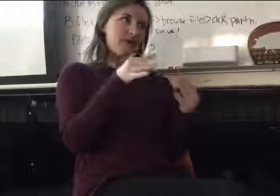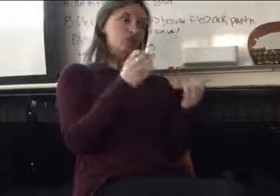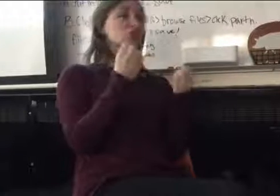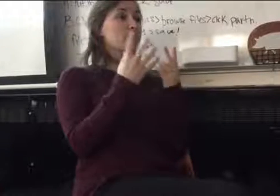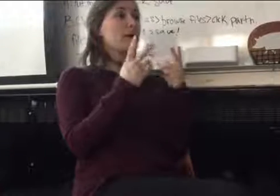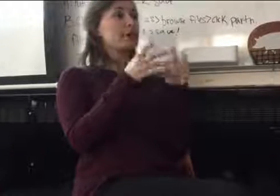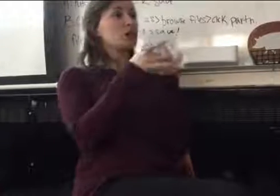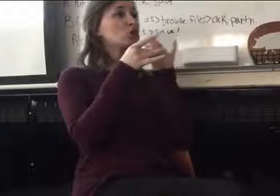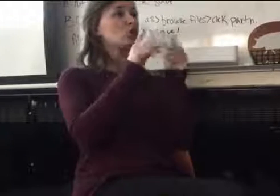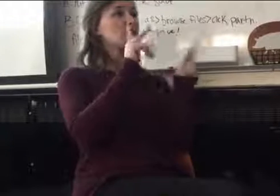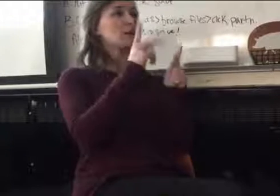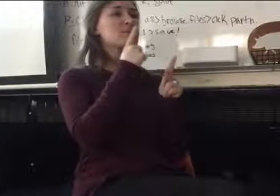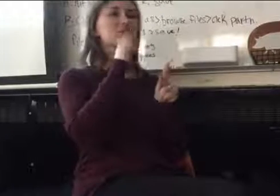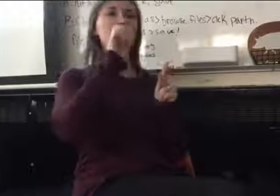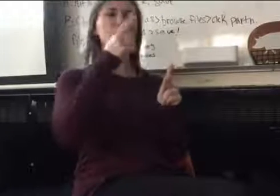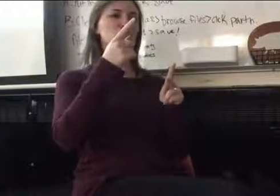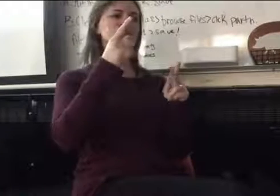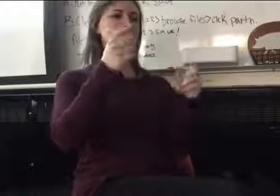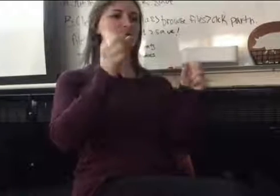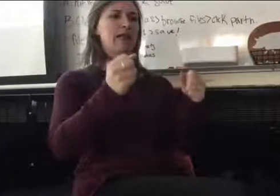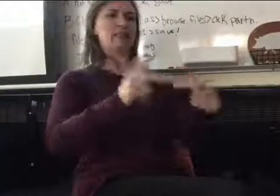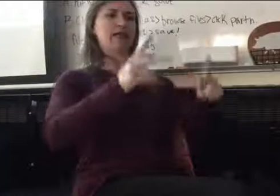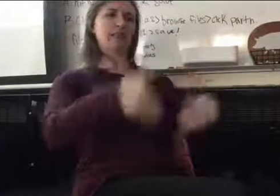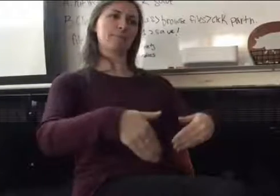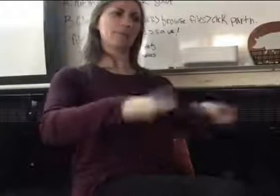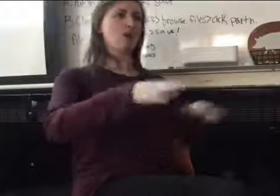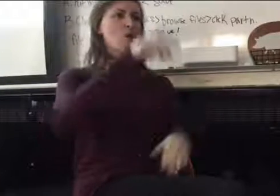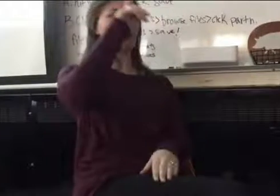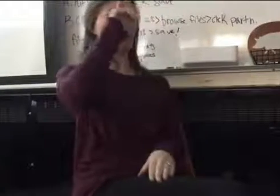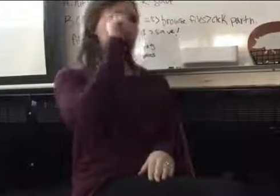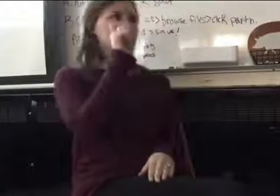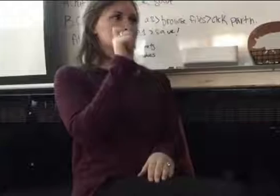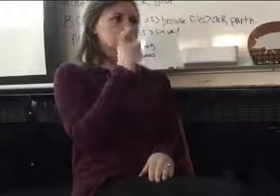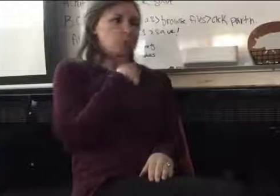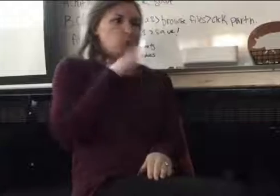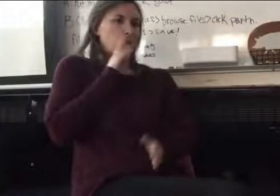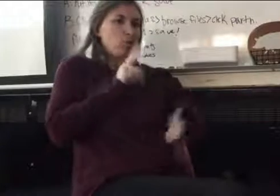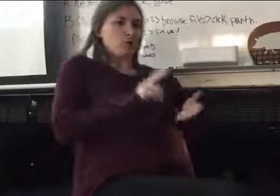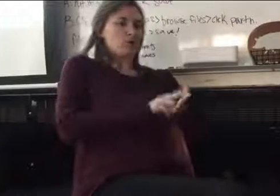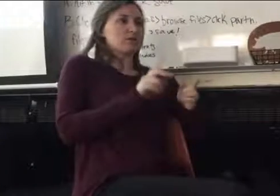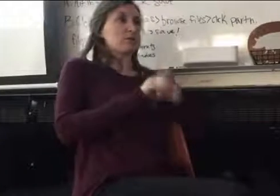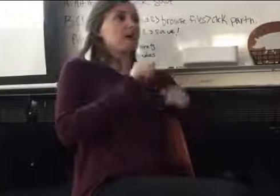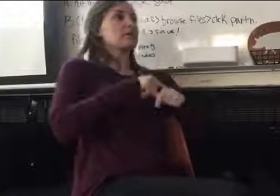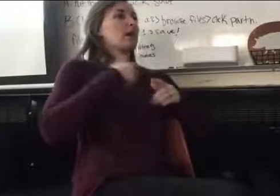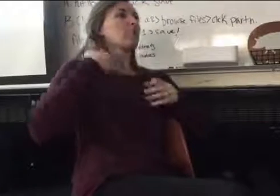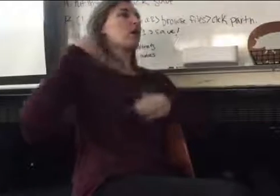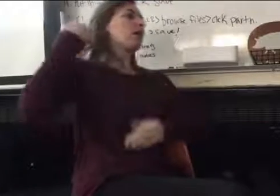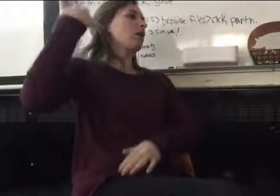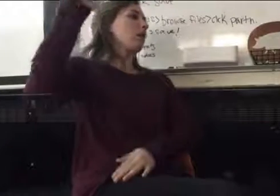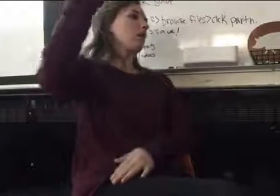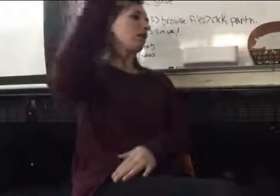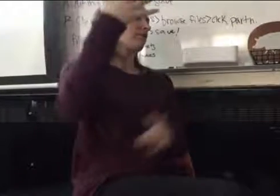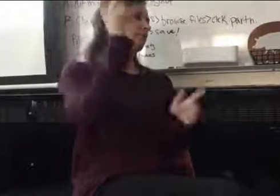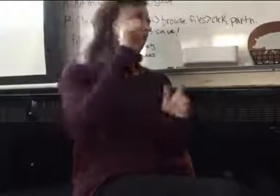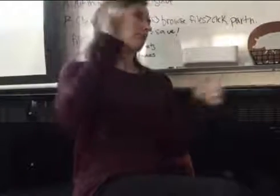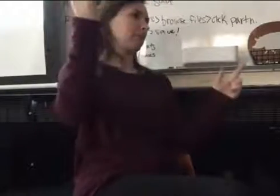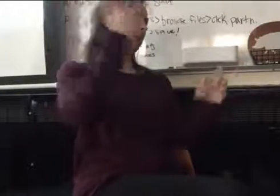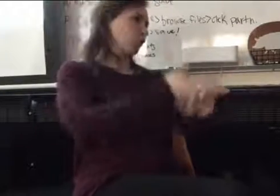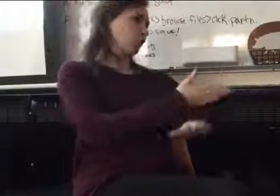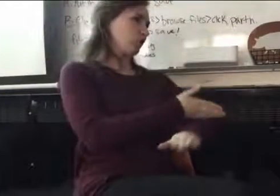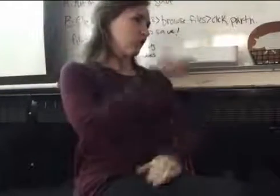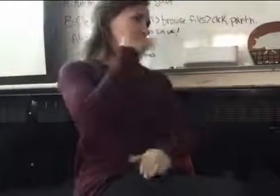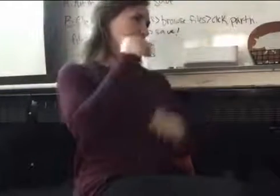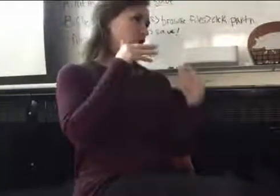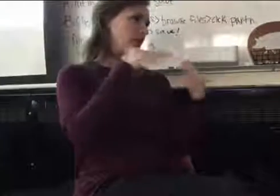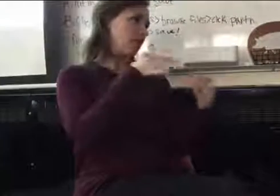people said, just let the Confederacy go because we're clearly going to lose. Luckily, as time goes on, we have more bigger and better battles where we're able to